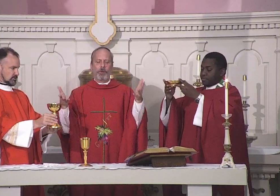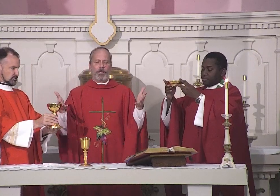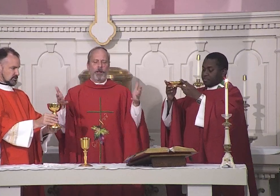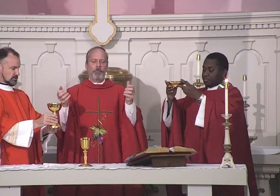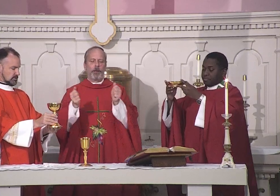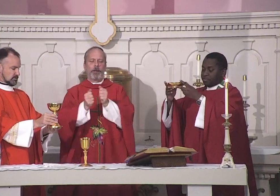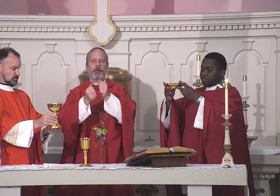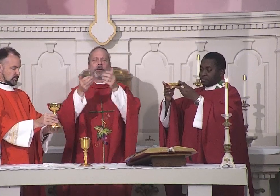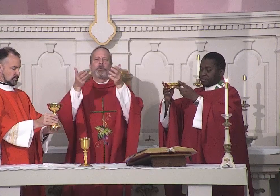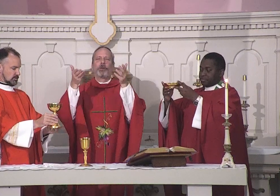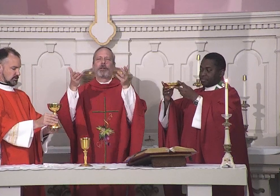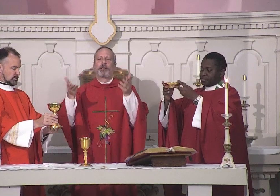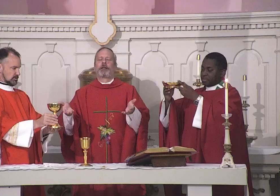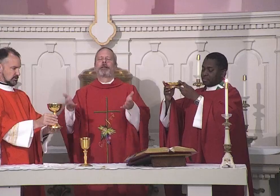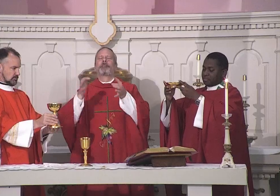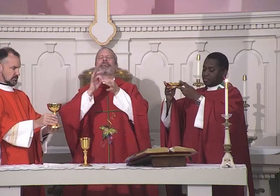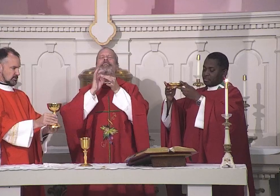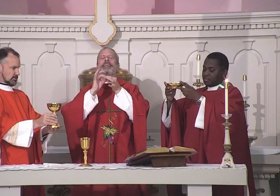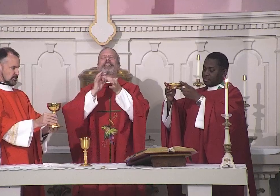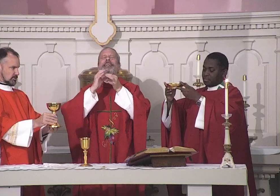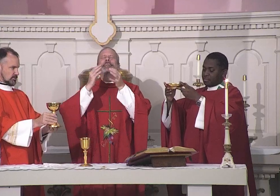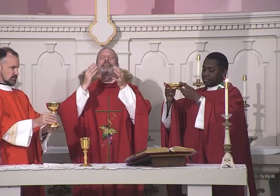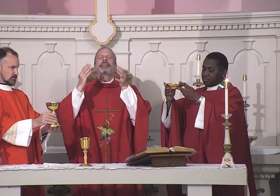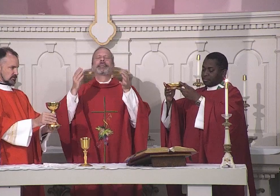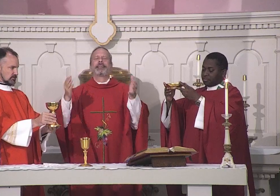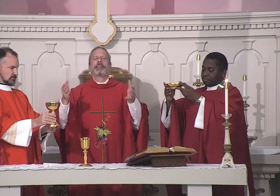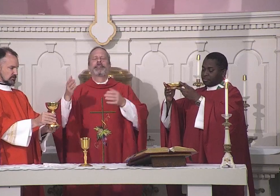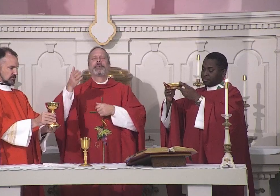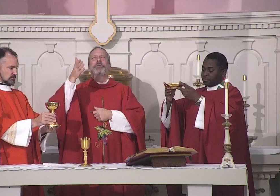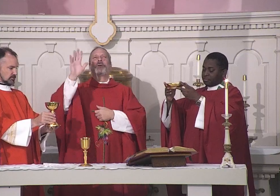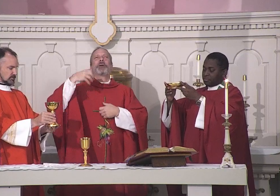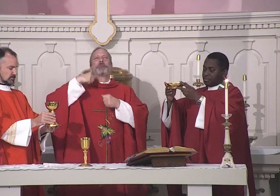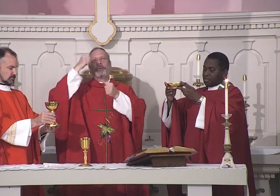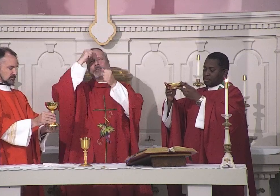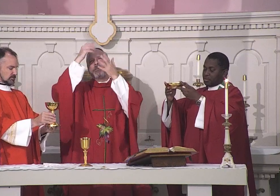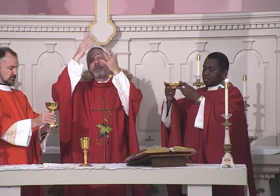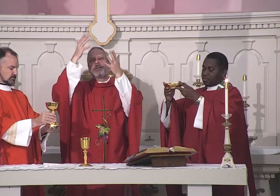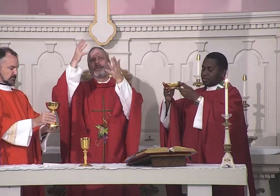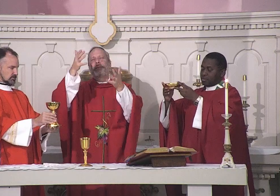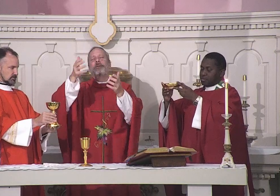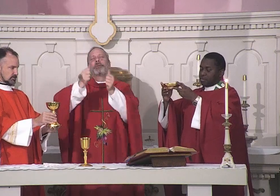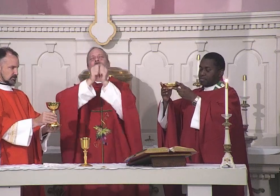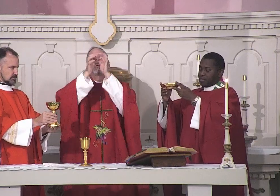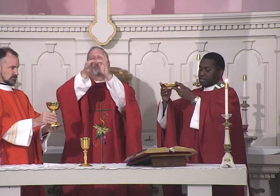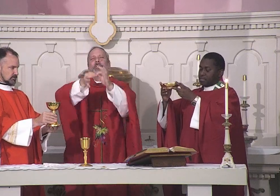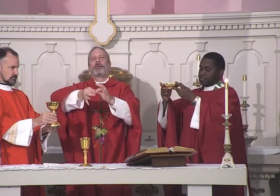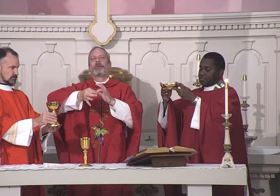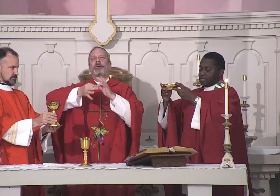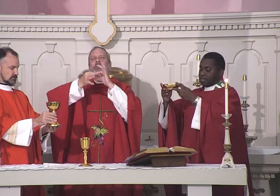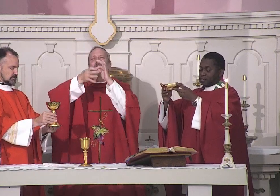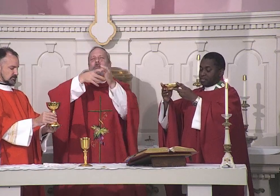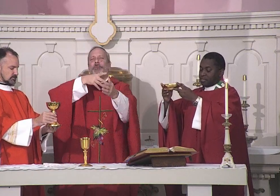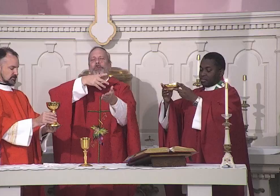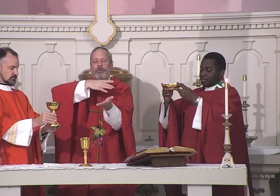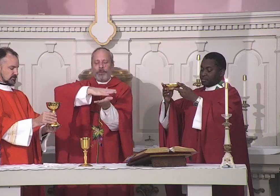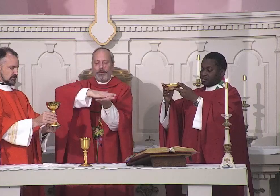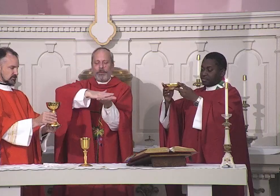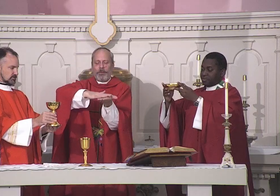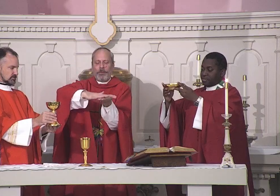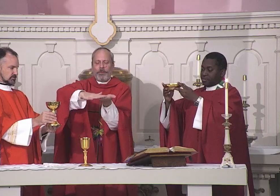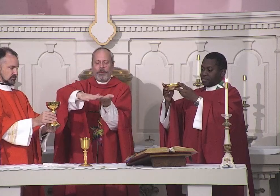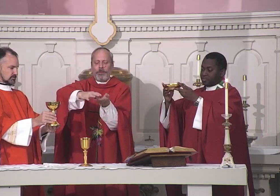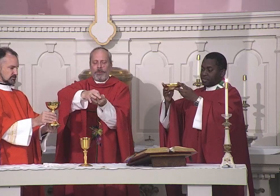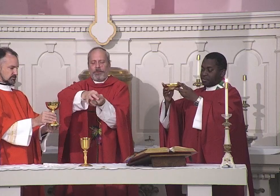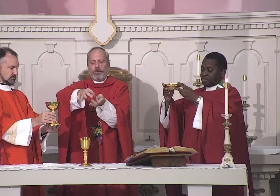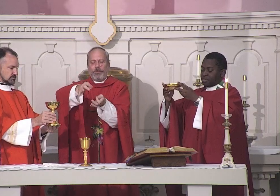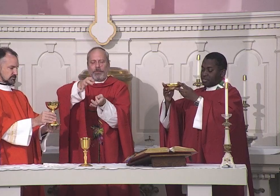Through him and with him and in him, O God, Almighty Father, in the unity of